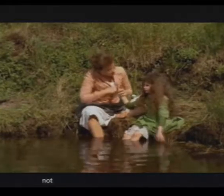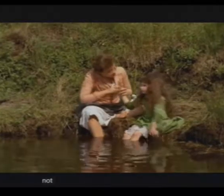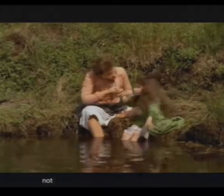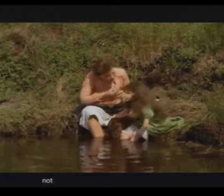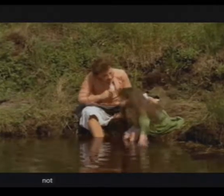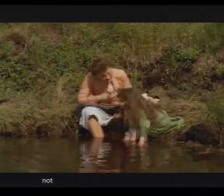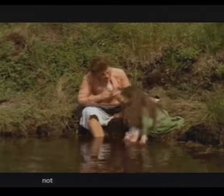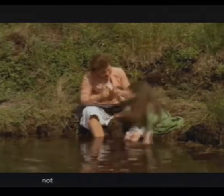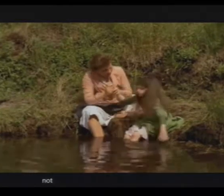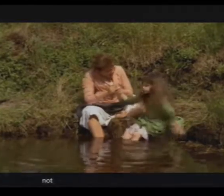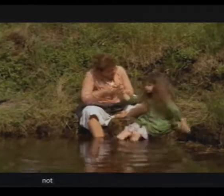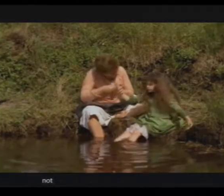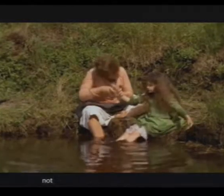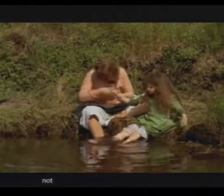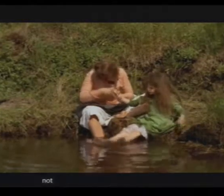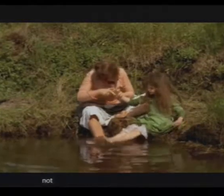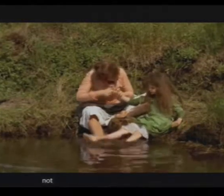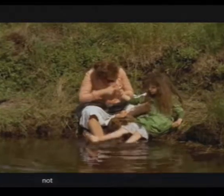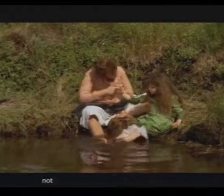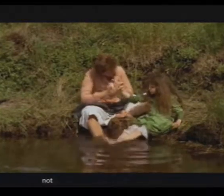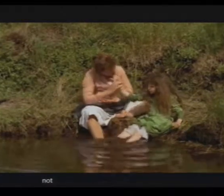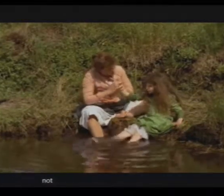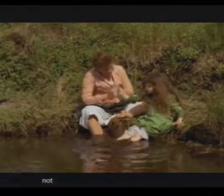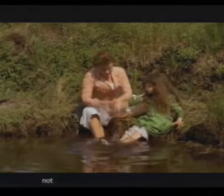not apple.